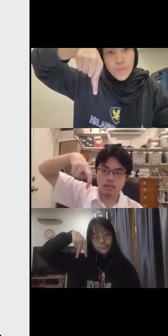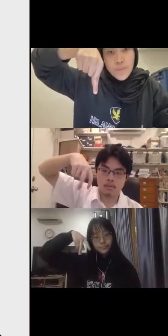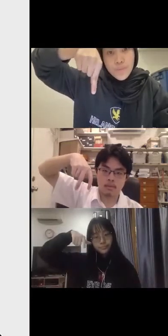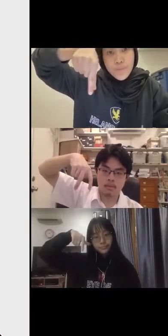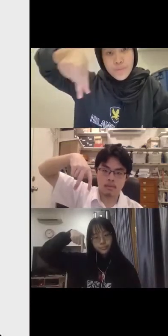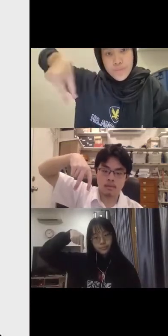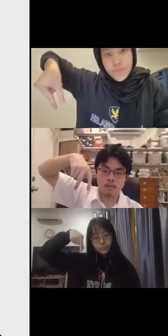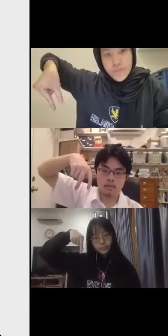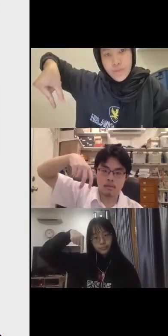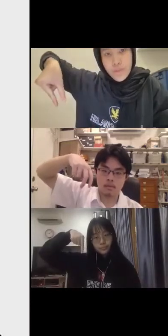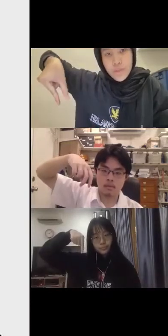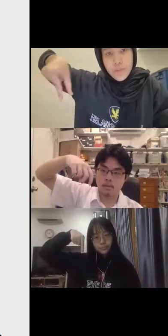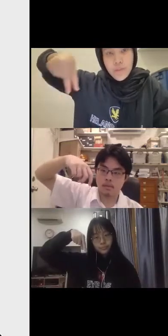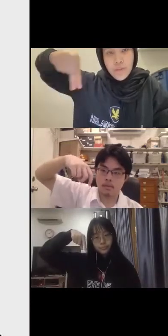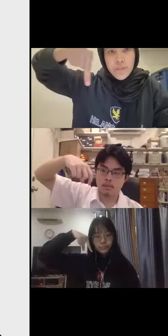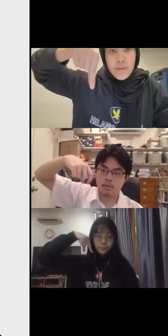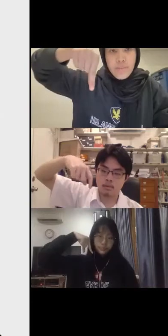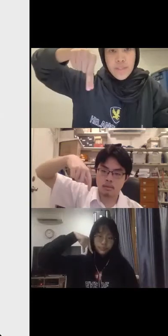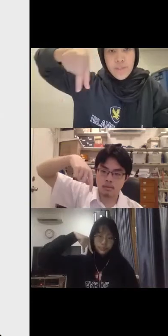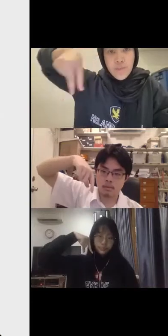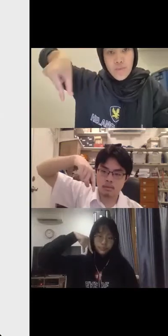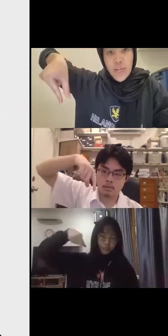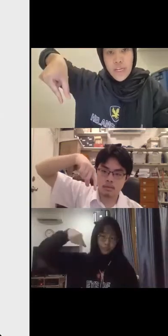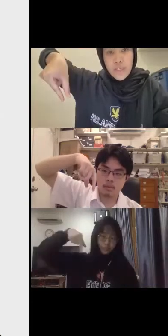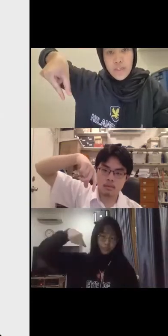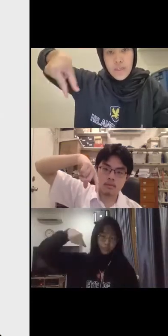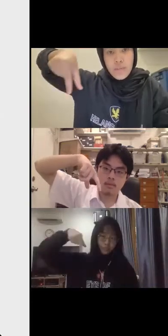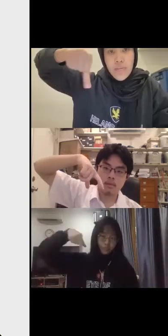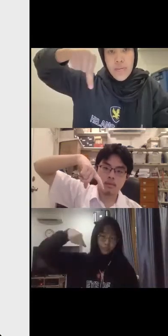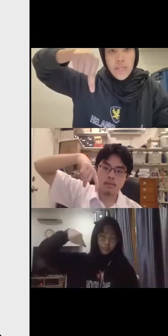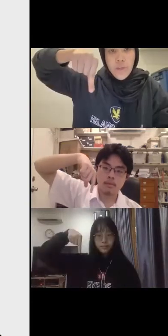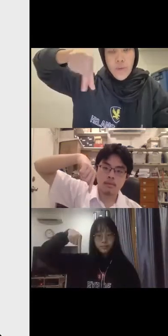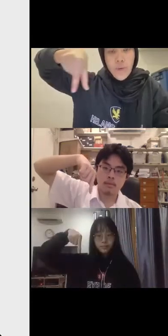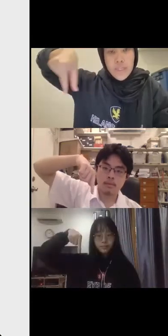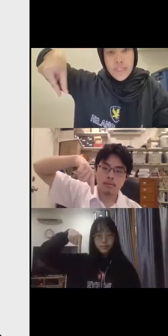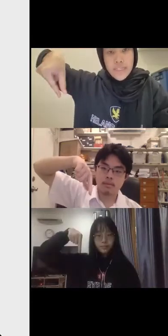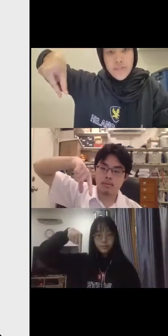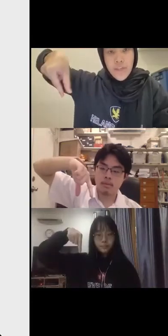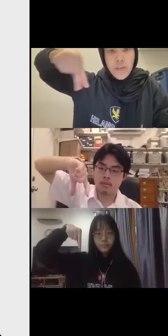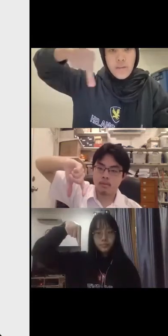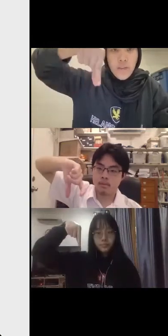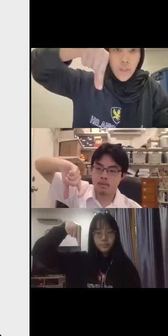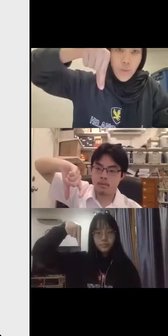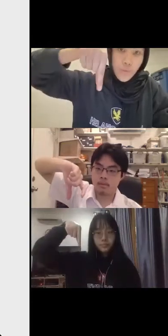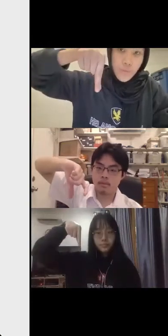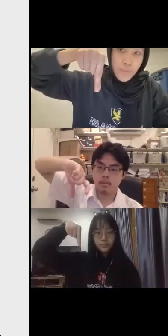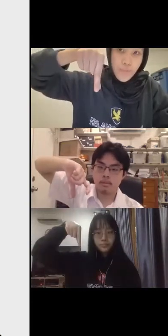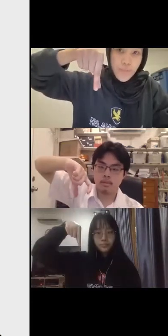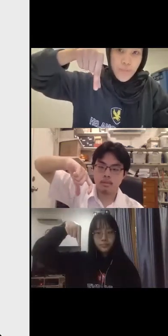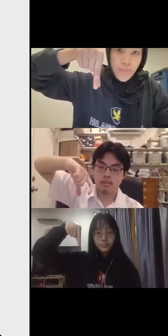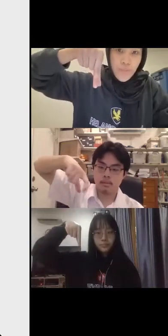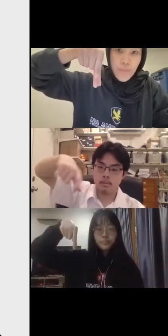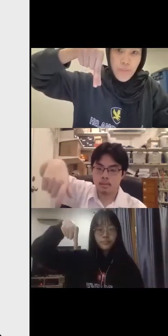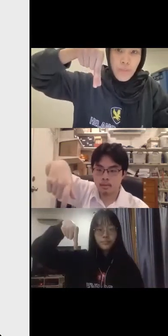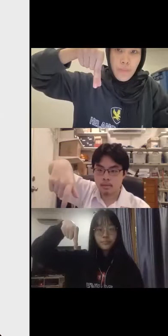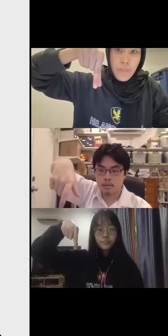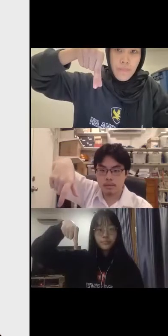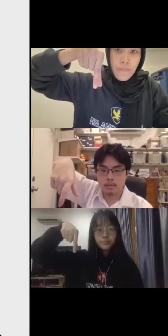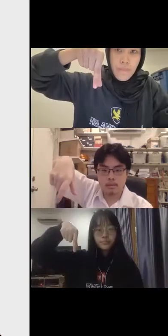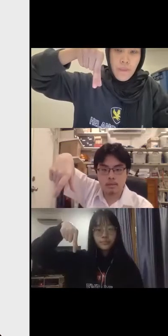Q. So your thumb is right behind your index finger, Q.